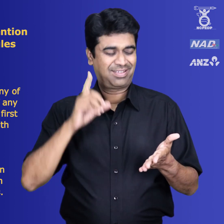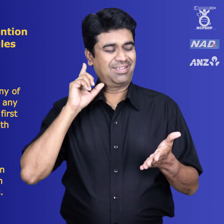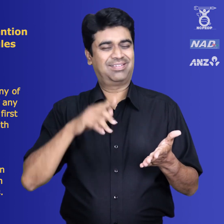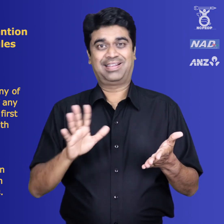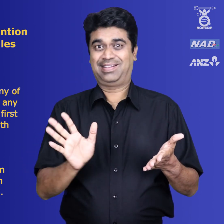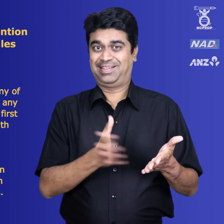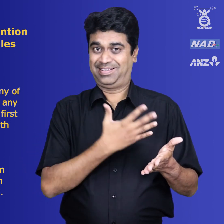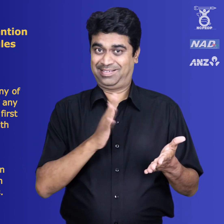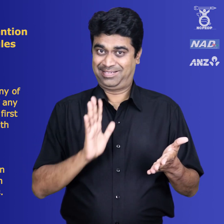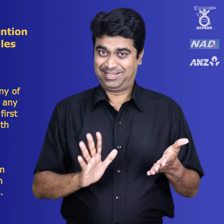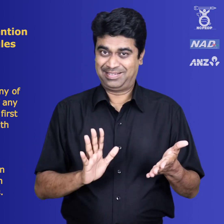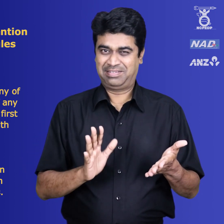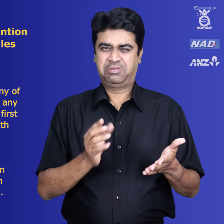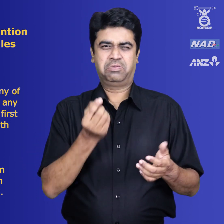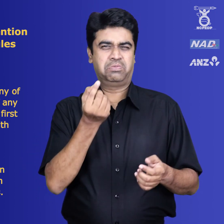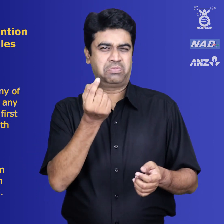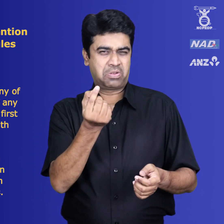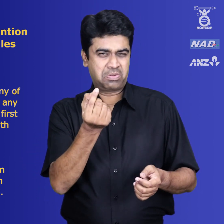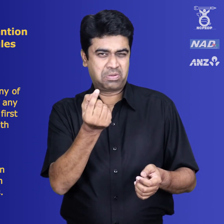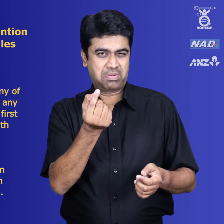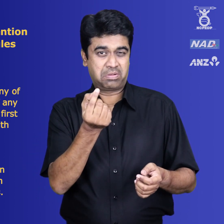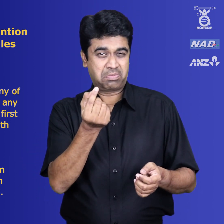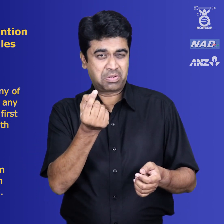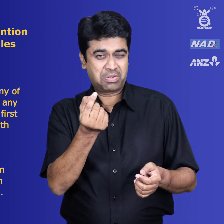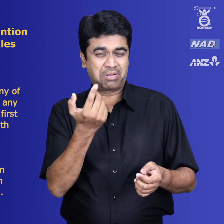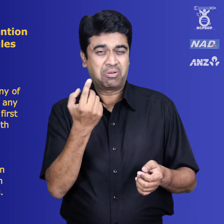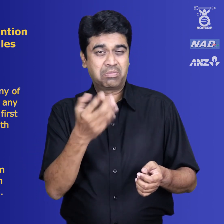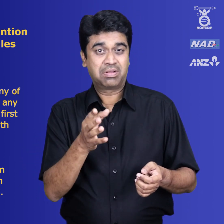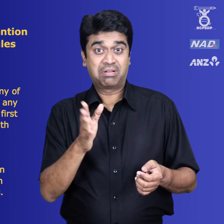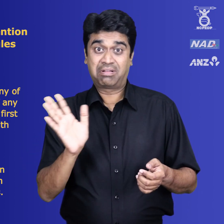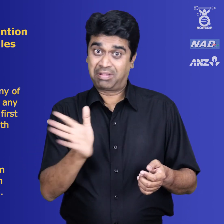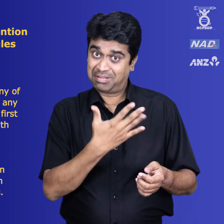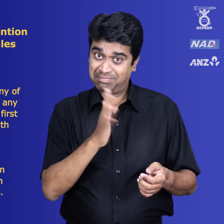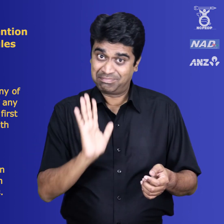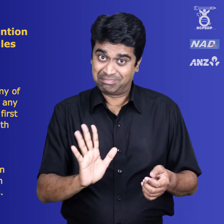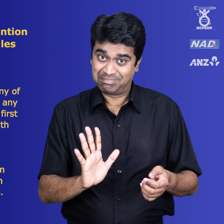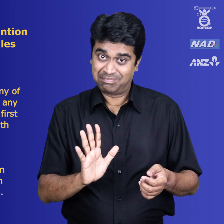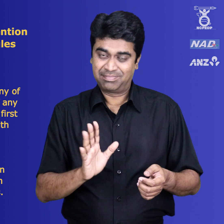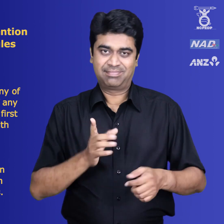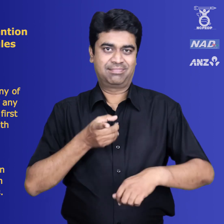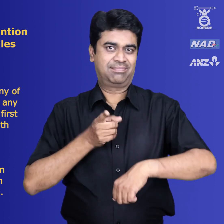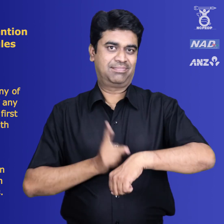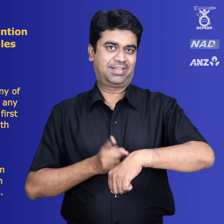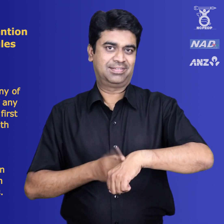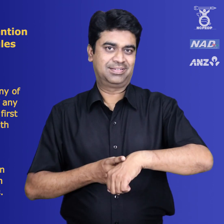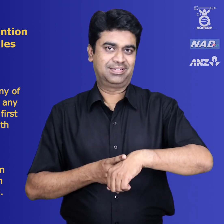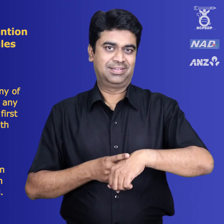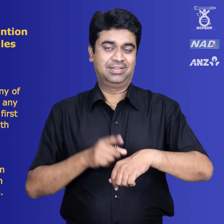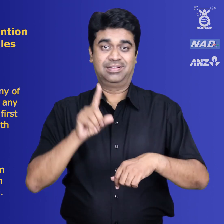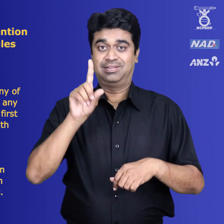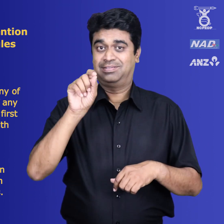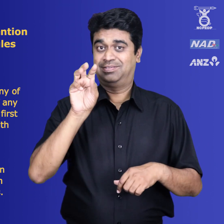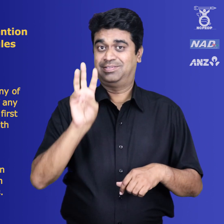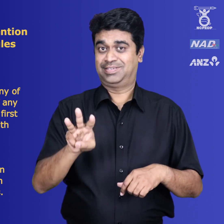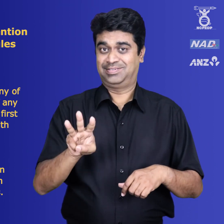first contravention be punishable with fine which may extend to 10,000 rupees, and for any